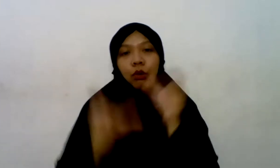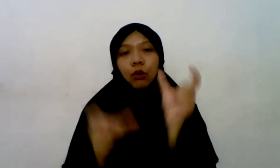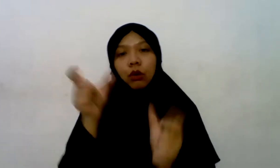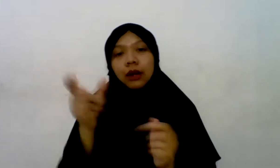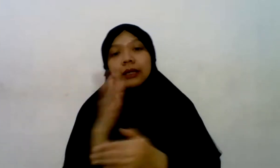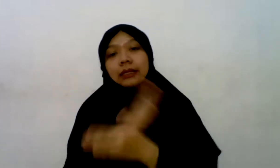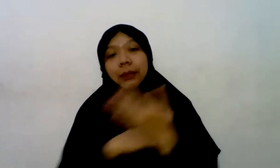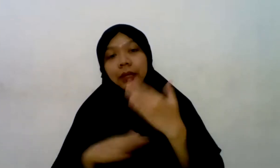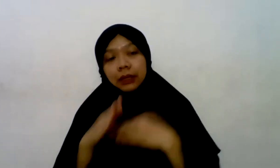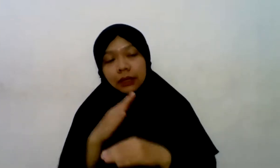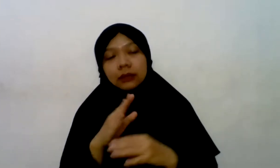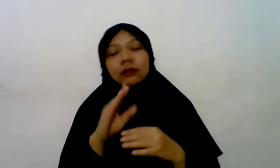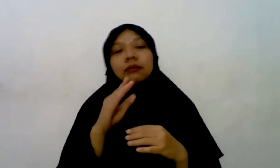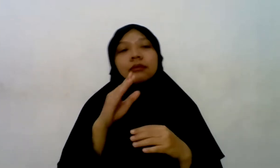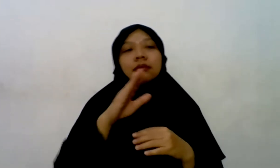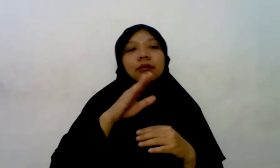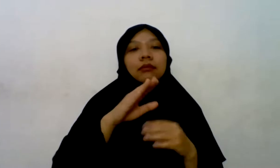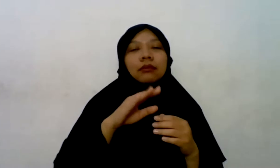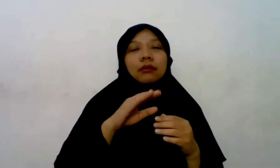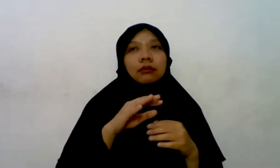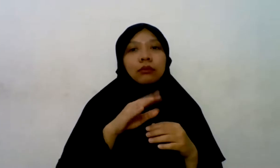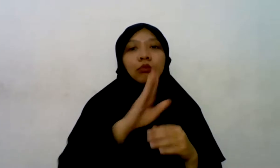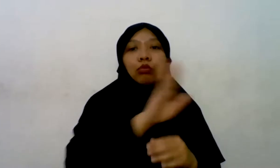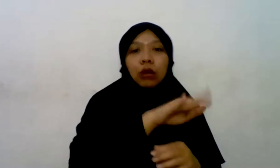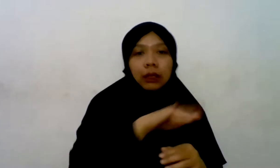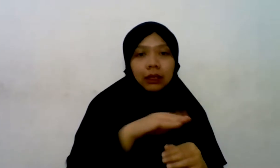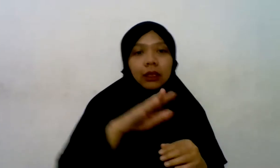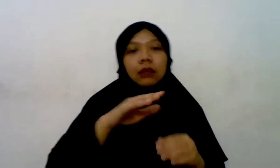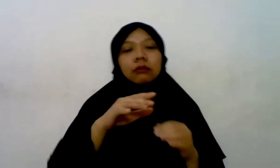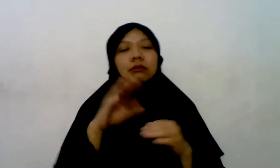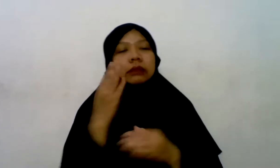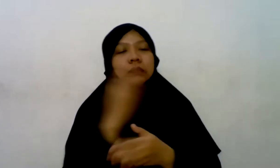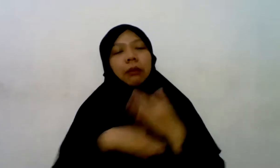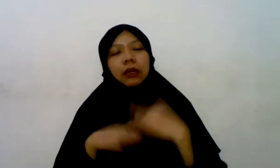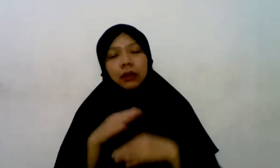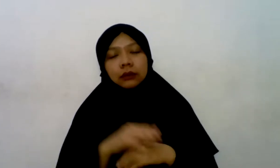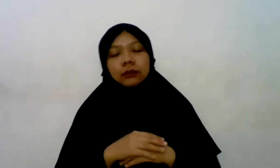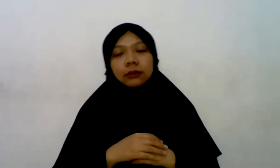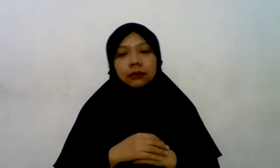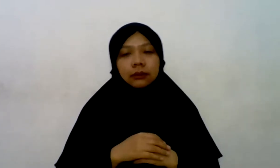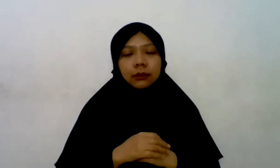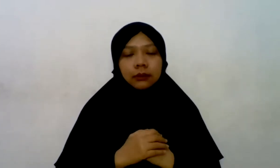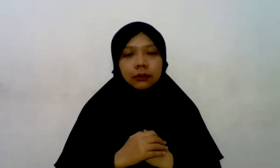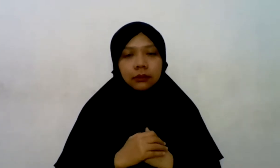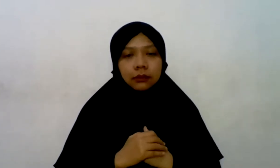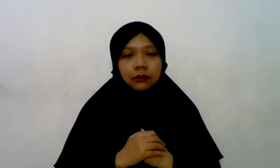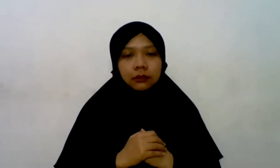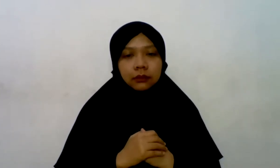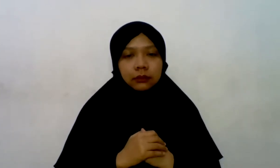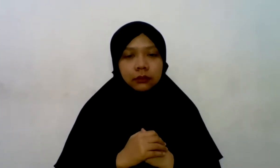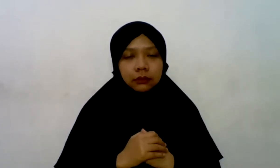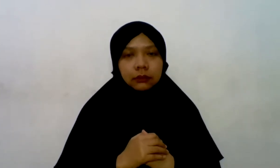for students with disabilities. And so the